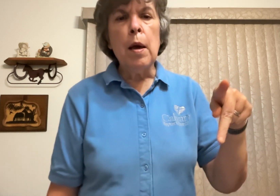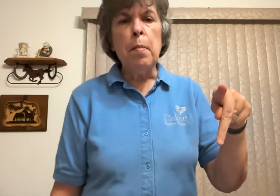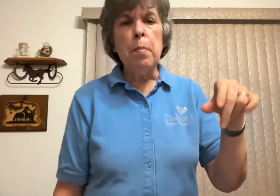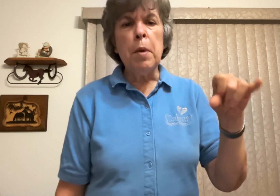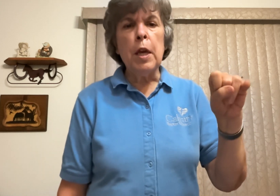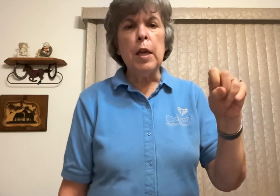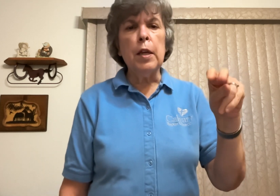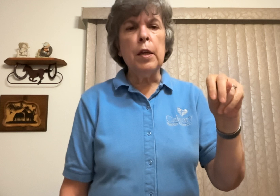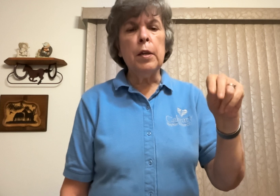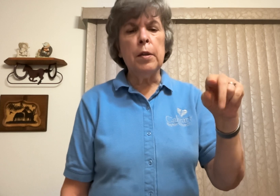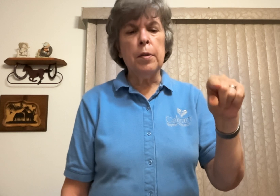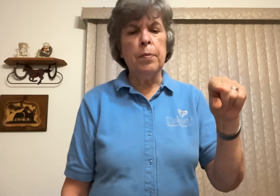Ping,